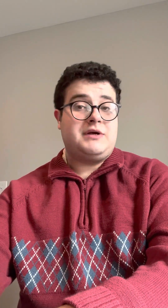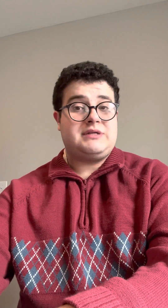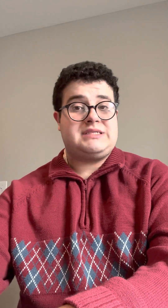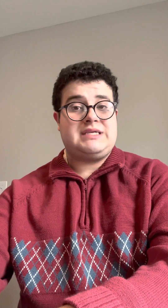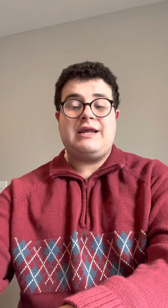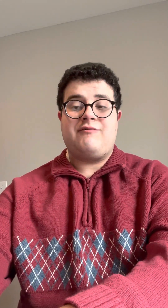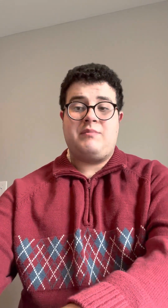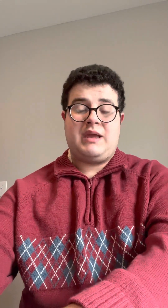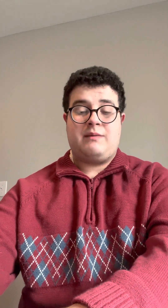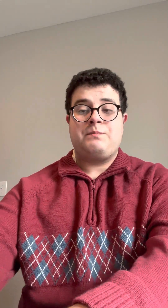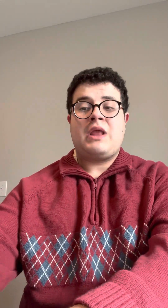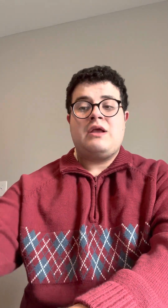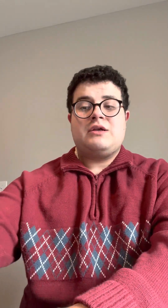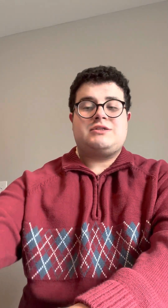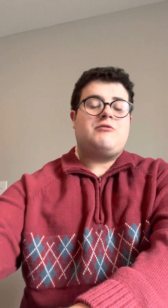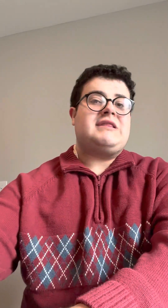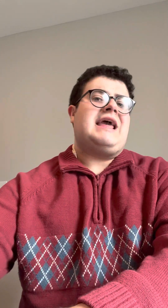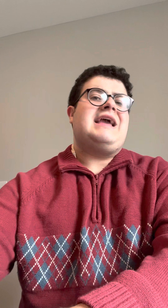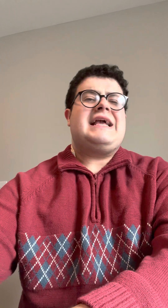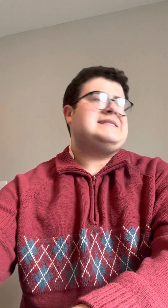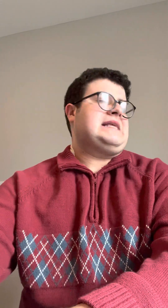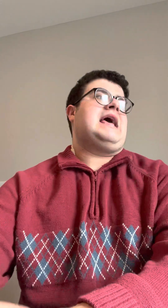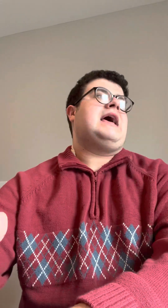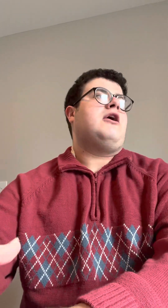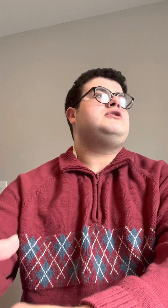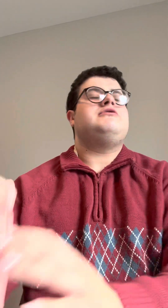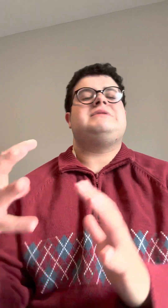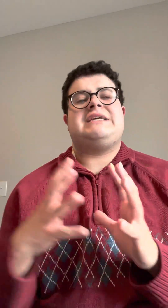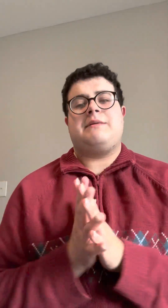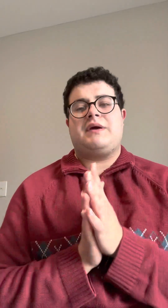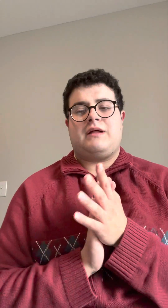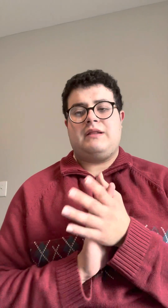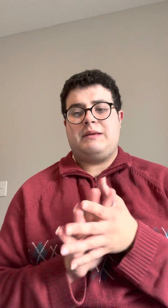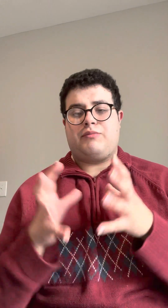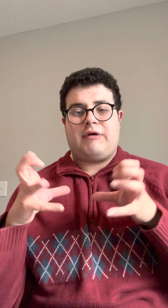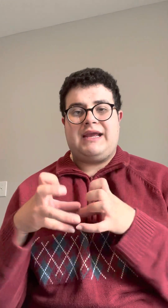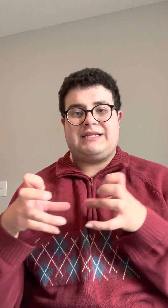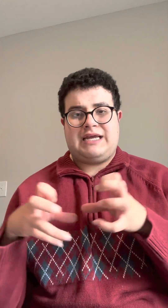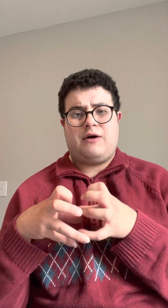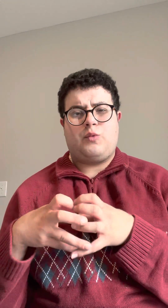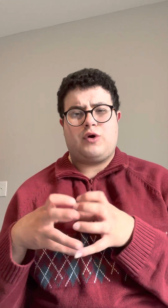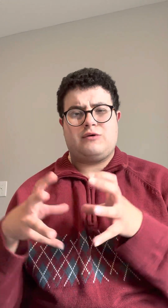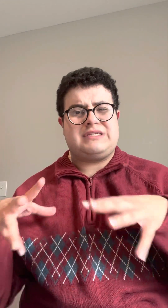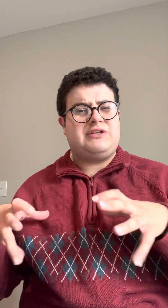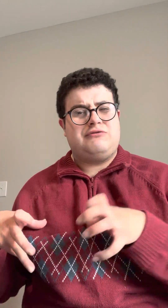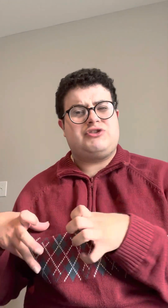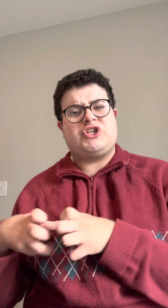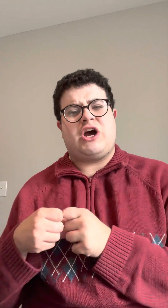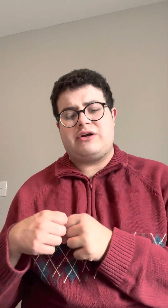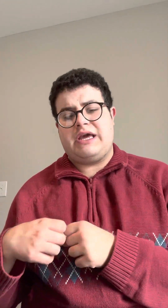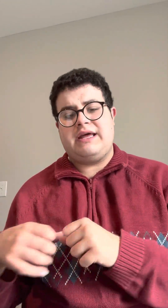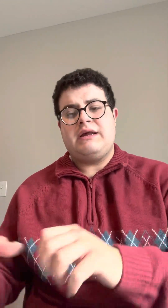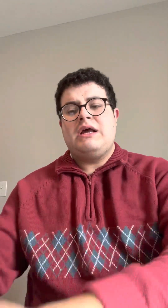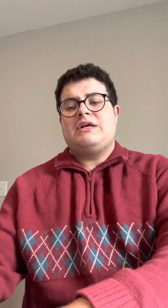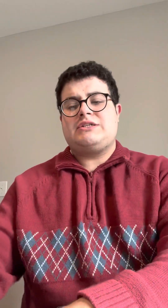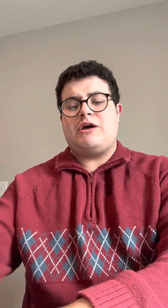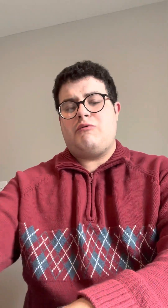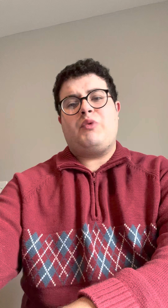a city of man. So with ASL, you typically break down words and you chunk it. So we